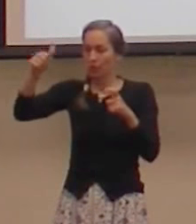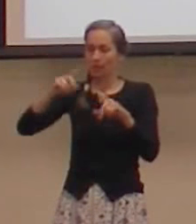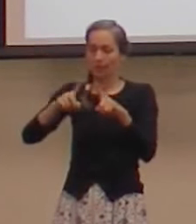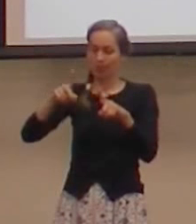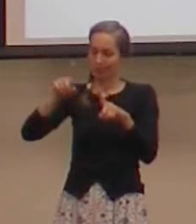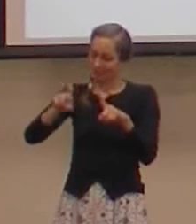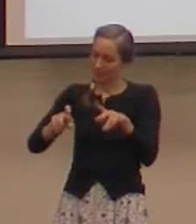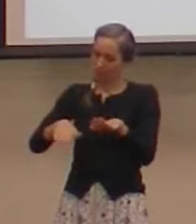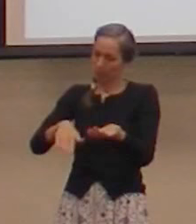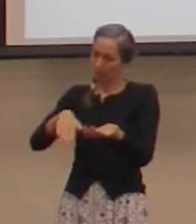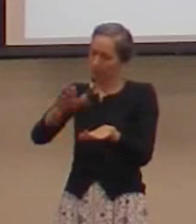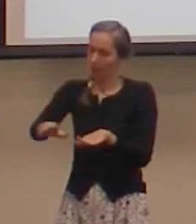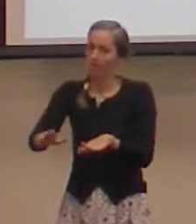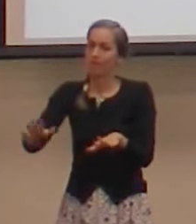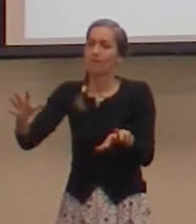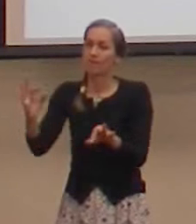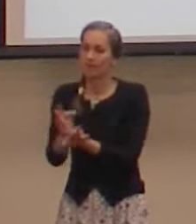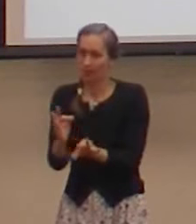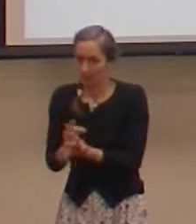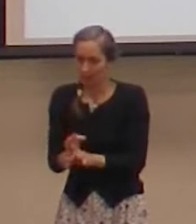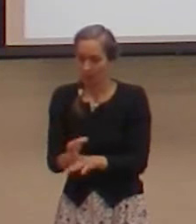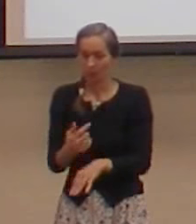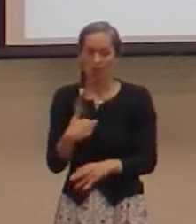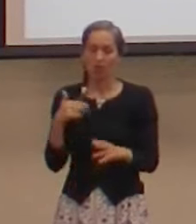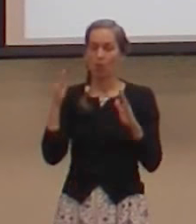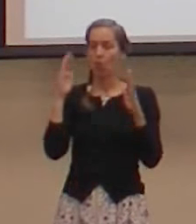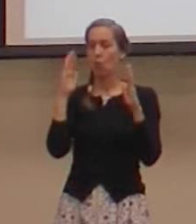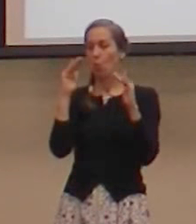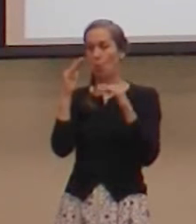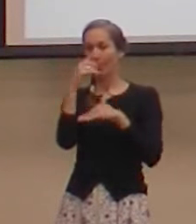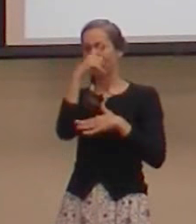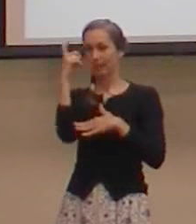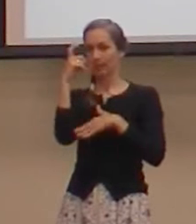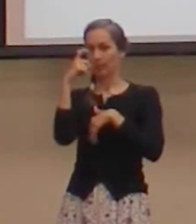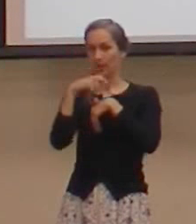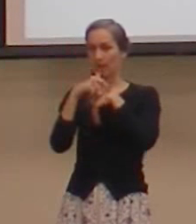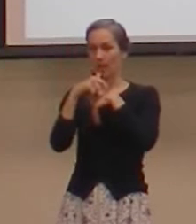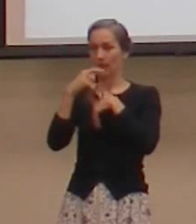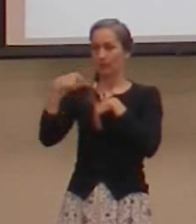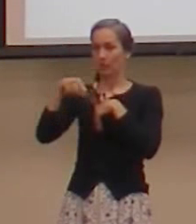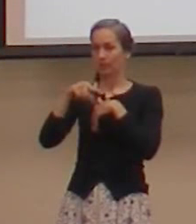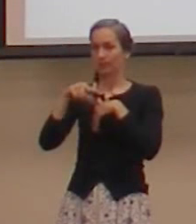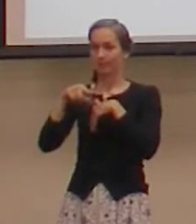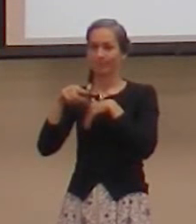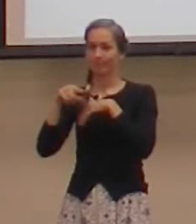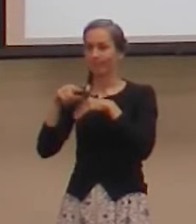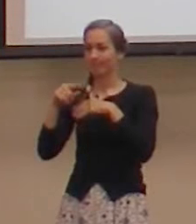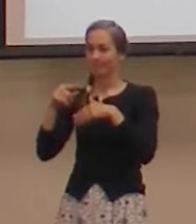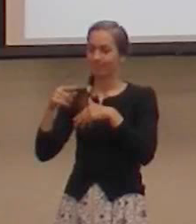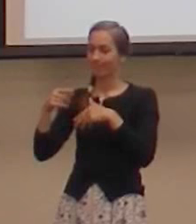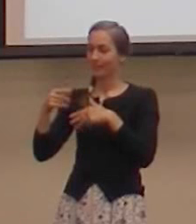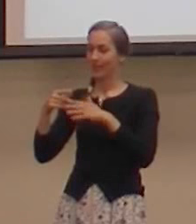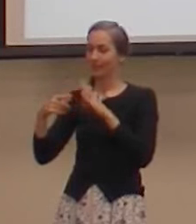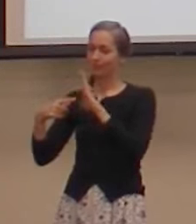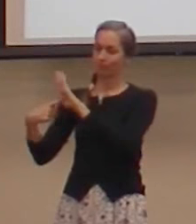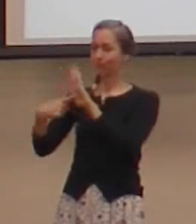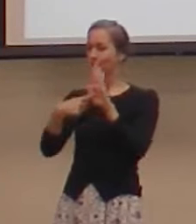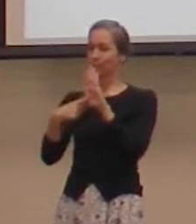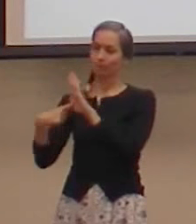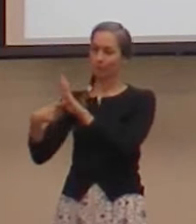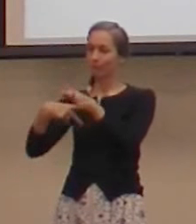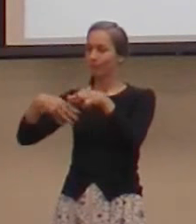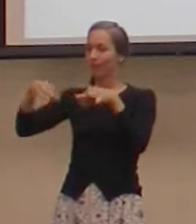and stepping out with faith. And so I really hope that over the summer you're spreading the word of the opportunity of people to grow and have